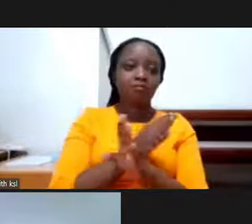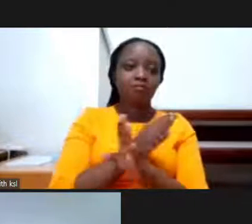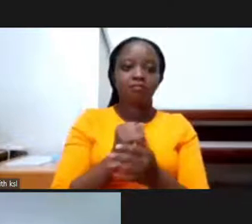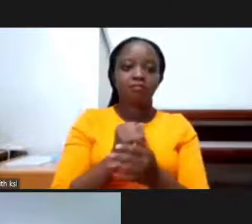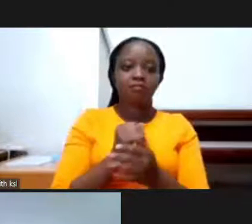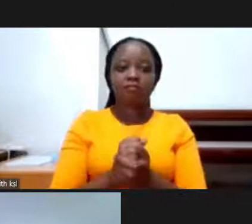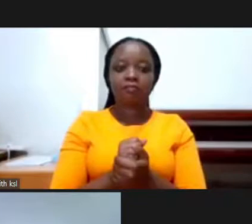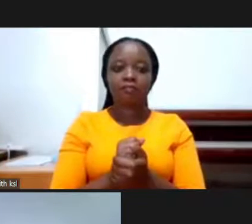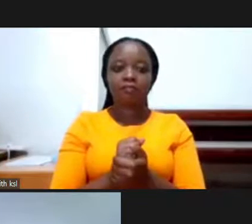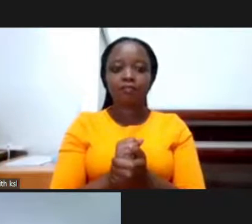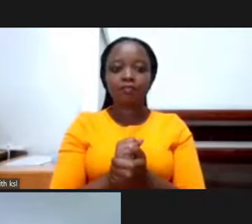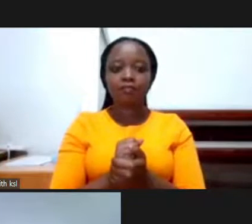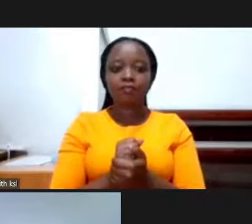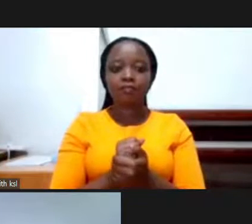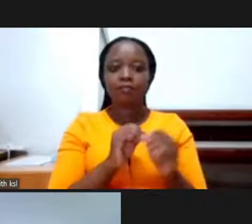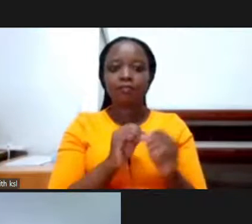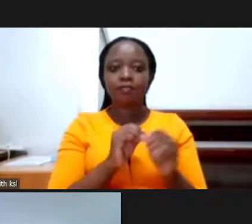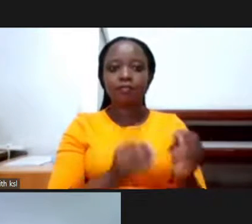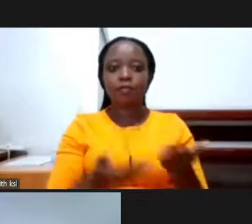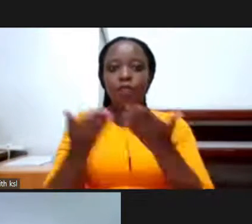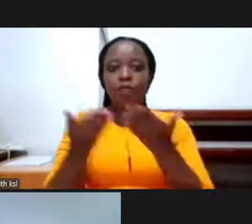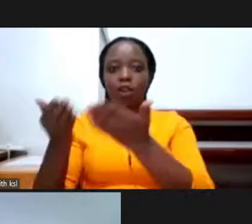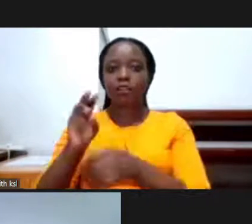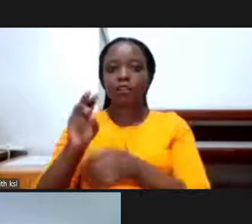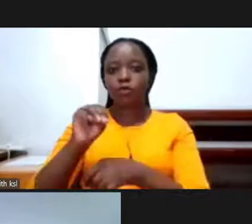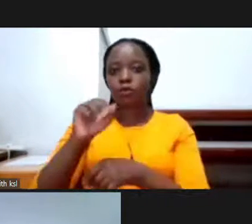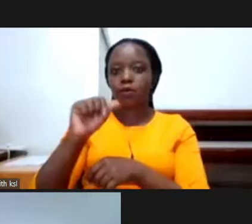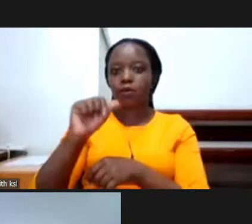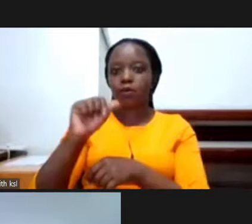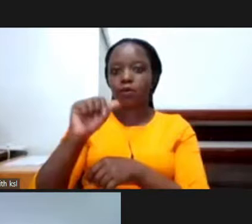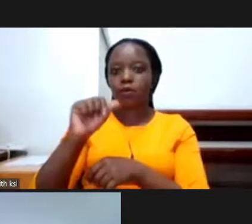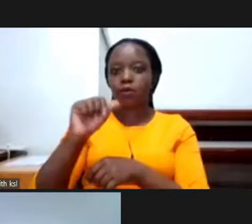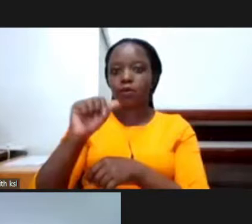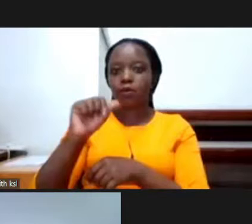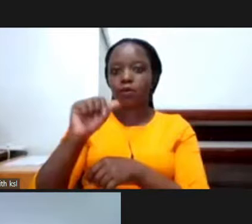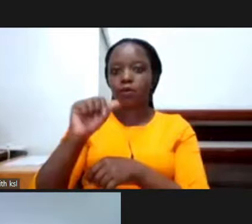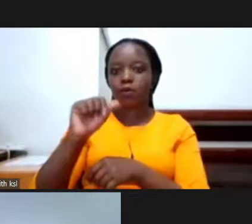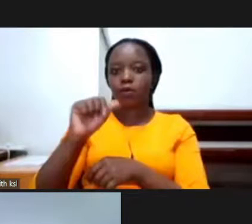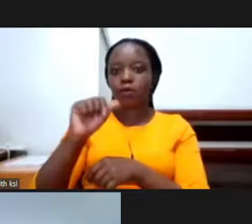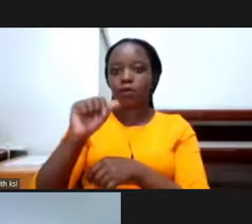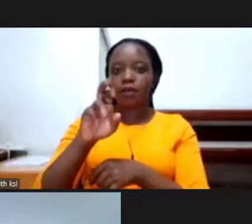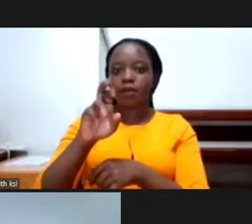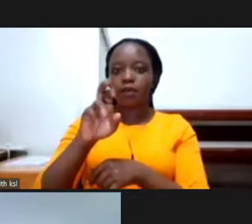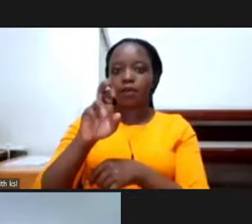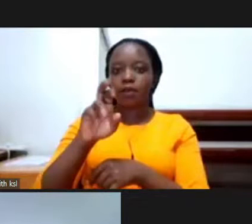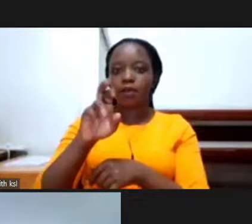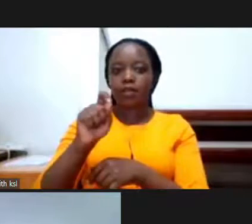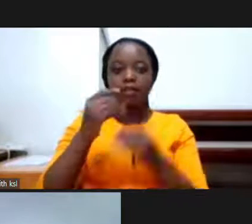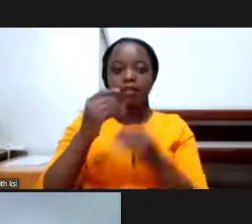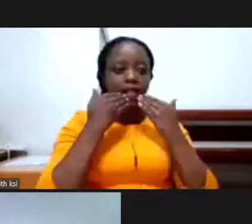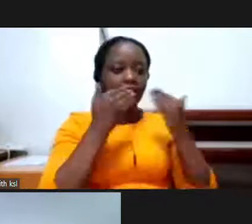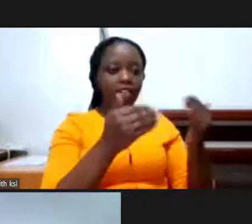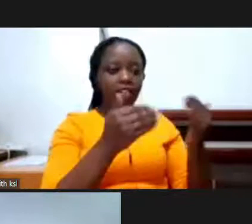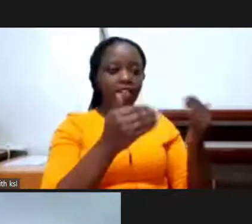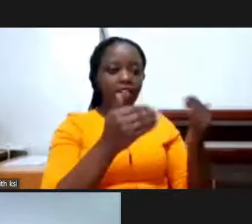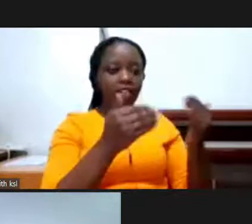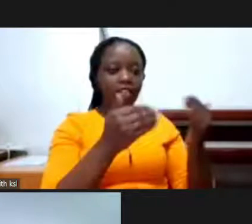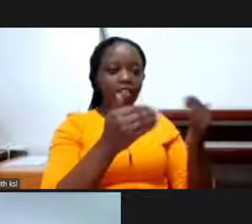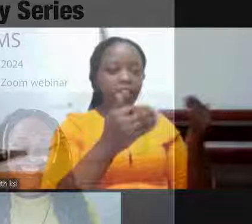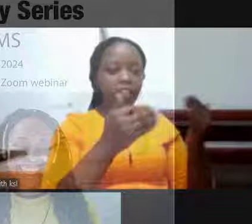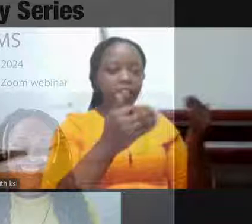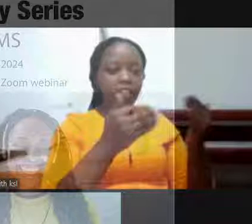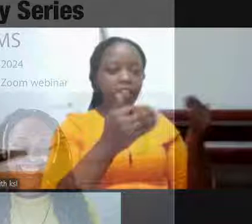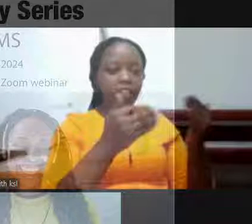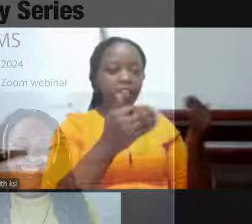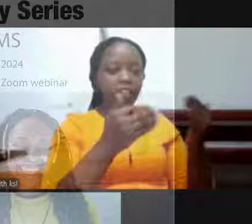There is Amal who is asking, does the exemption on importation of services also include services